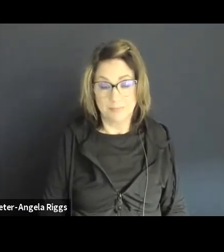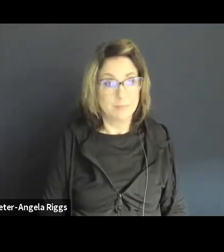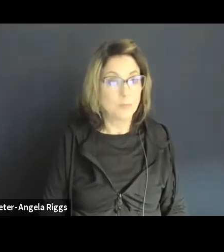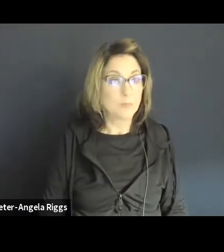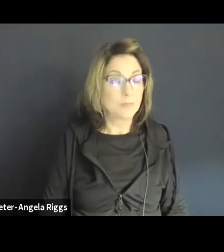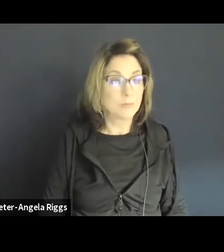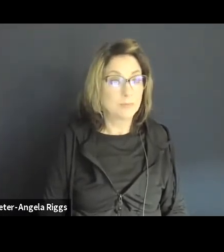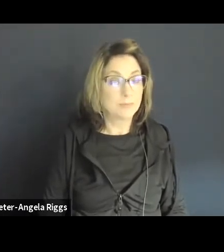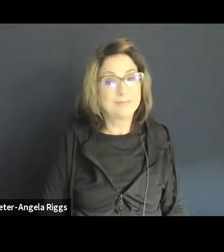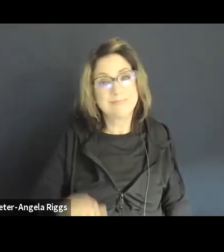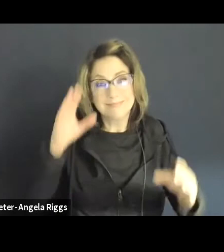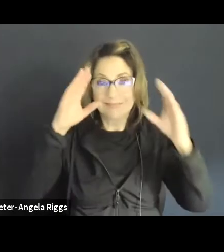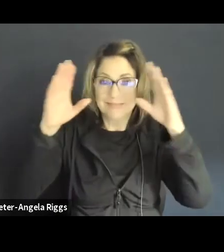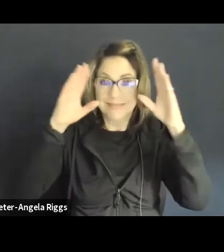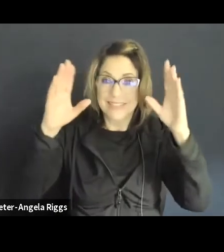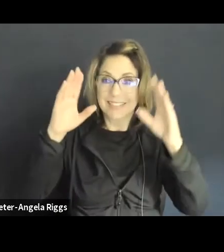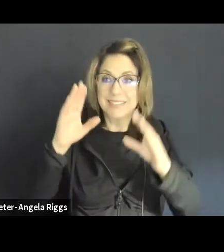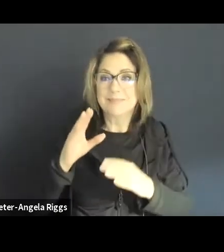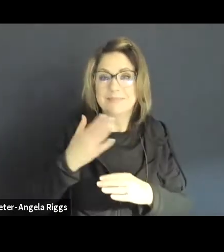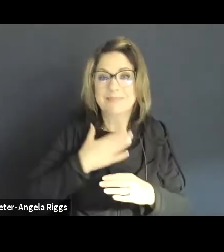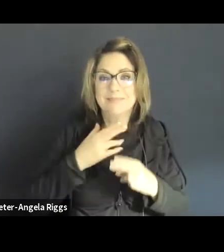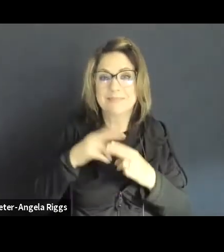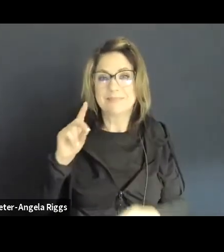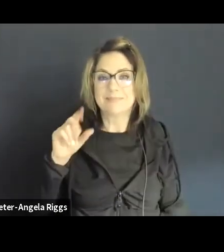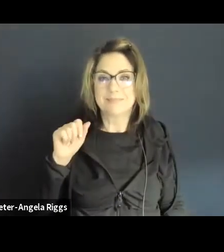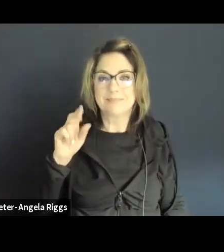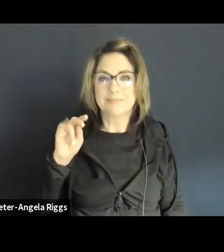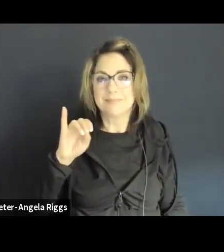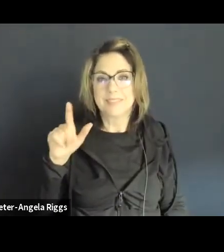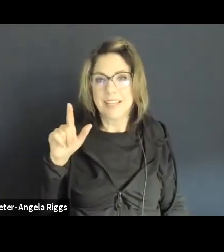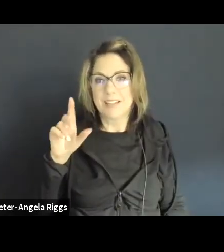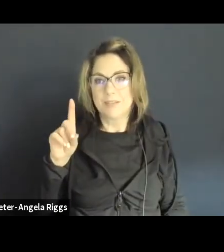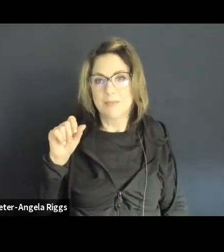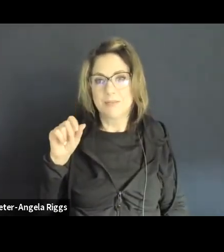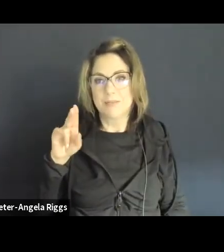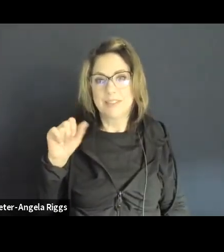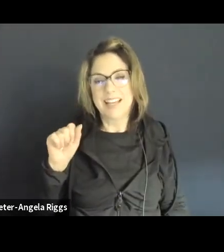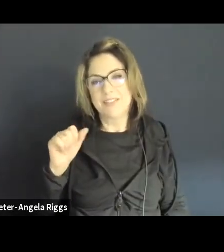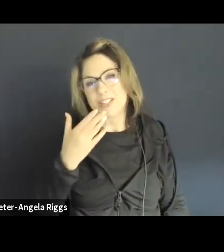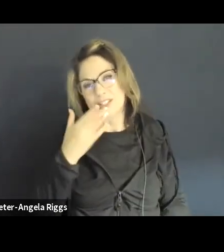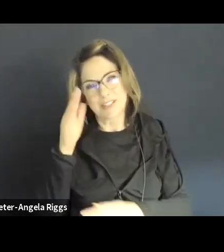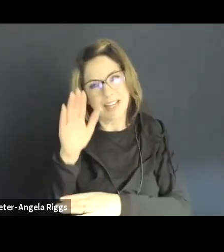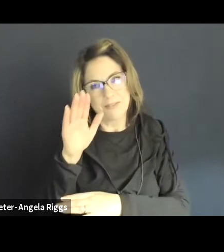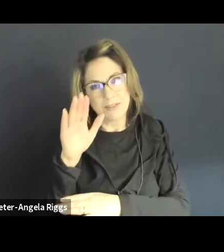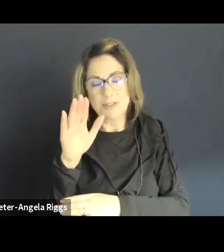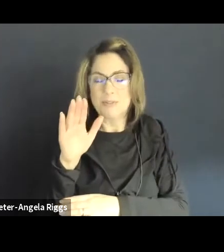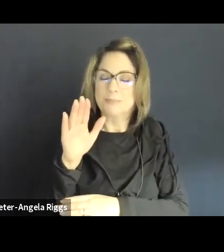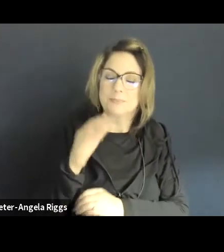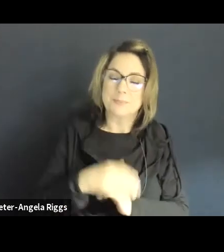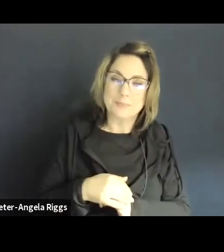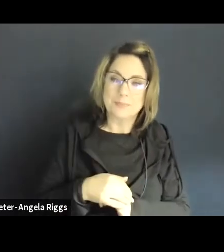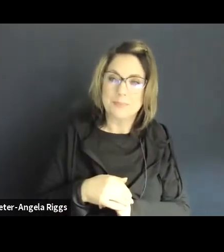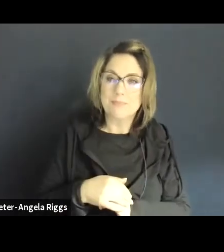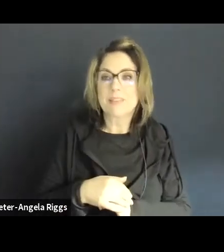So, hi, my name is Daniel Davis. Good afternoon. I wanted